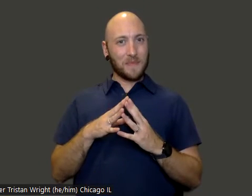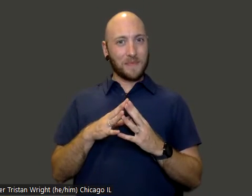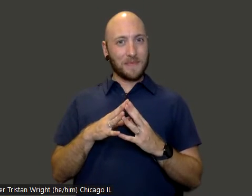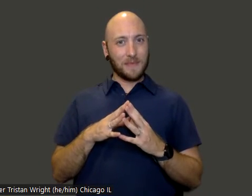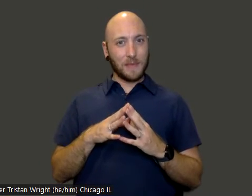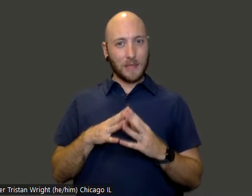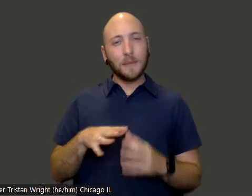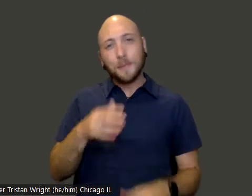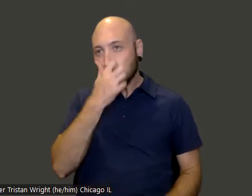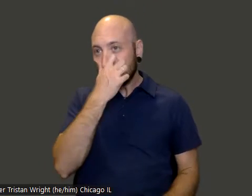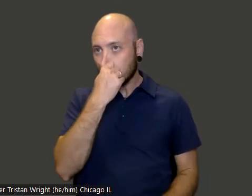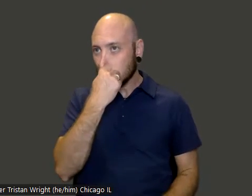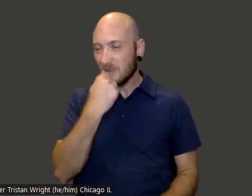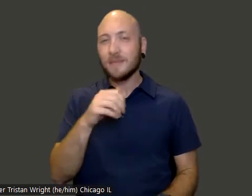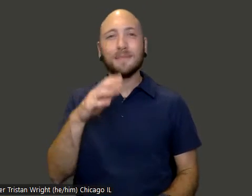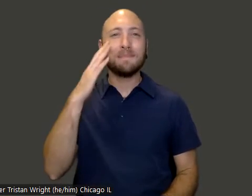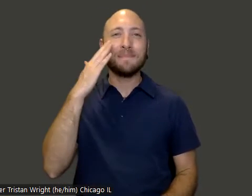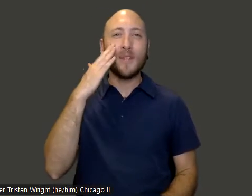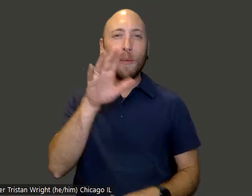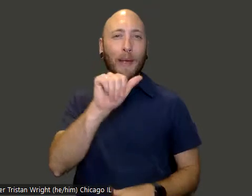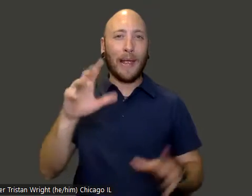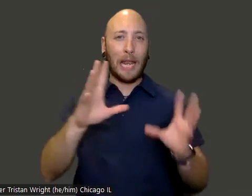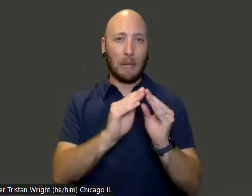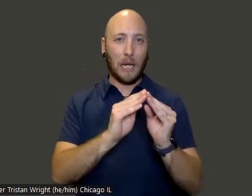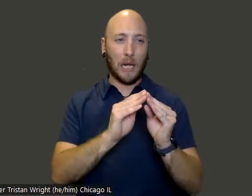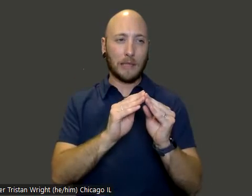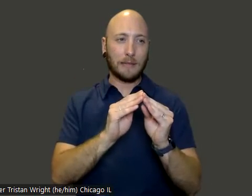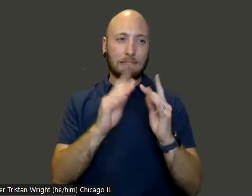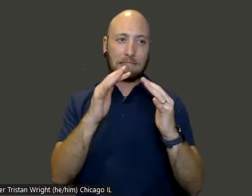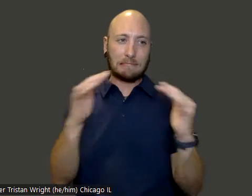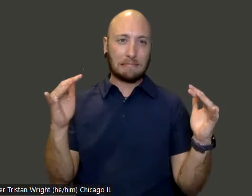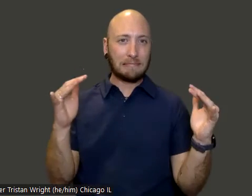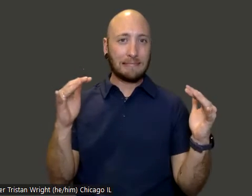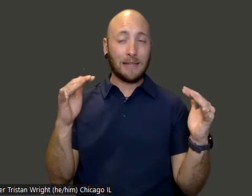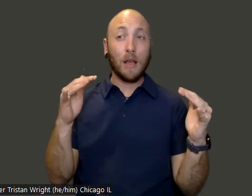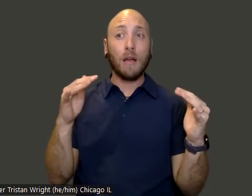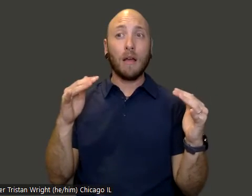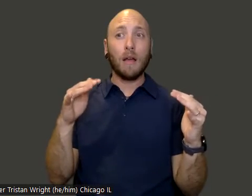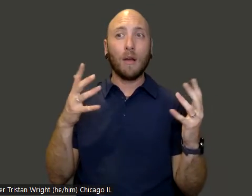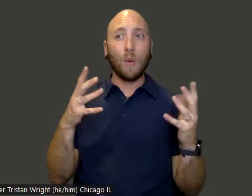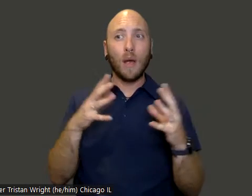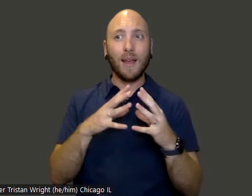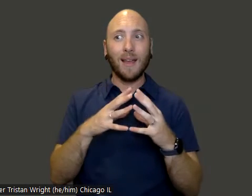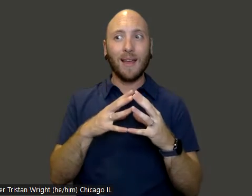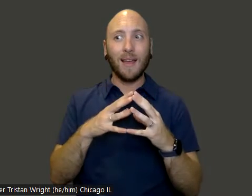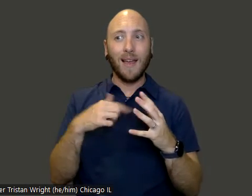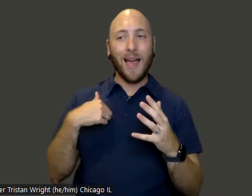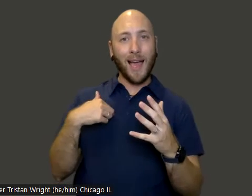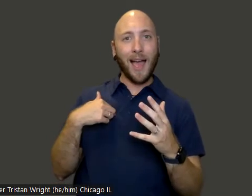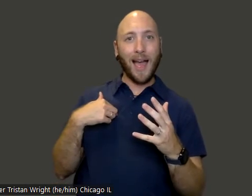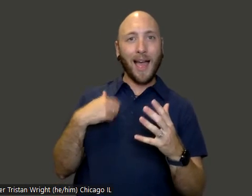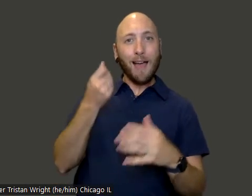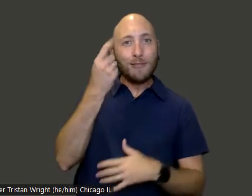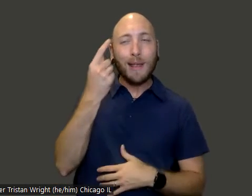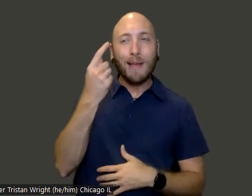of Alcoholics Anonymous meetings, I kind of felt a part of, and that's not what I was trying to feel. But in young people's